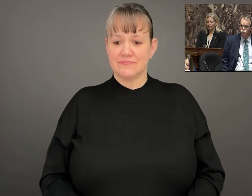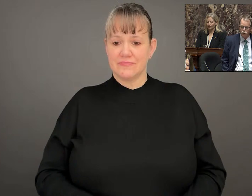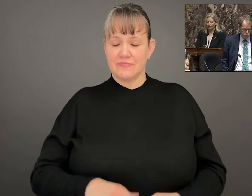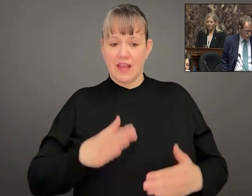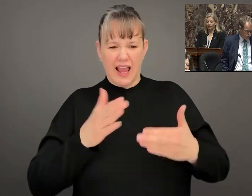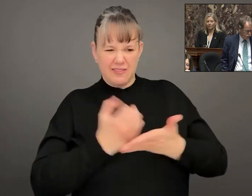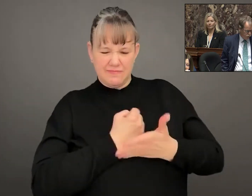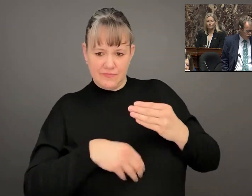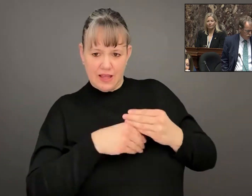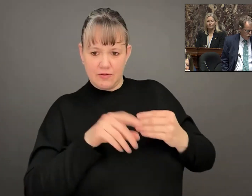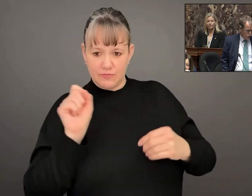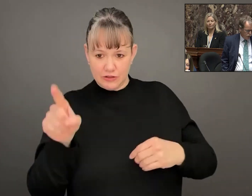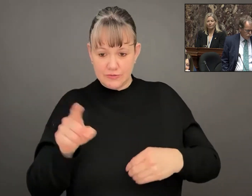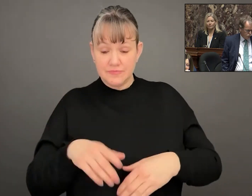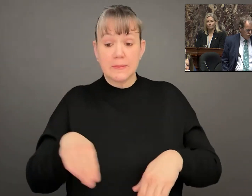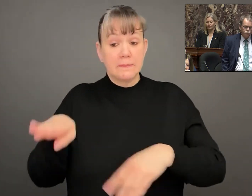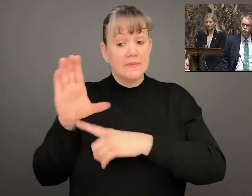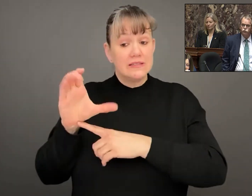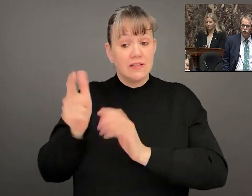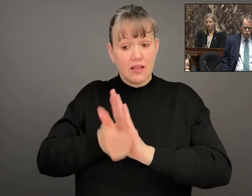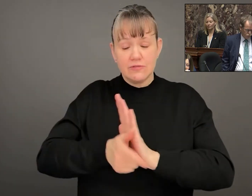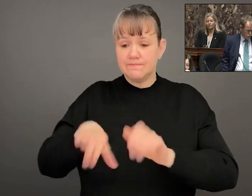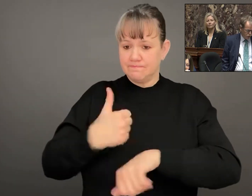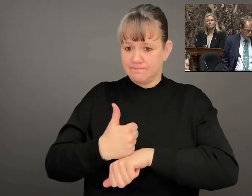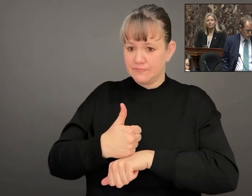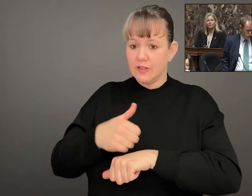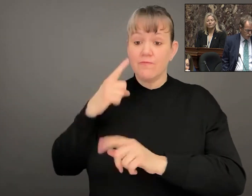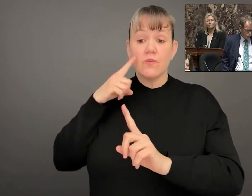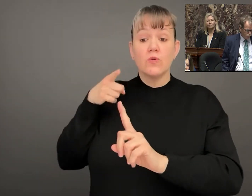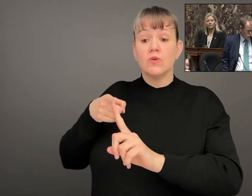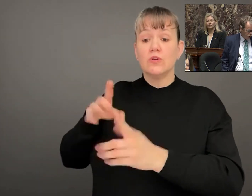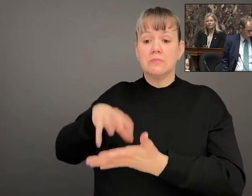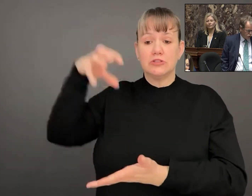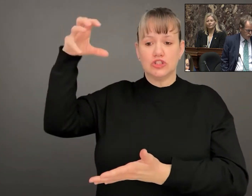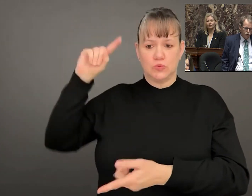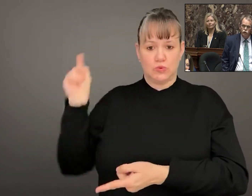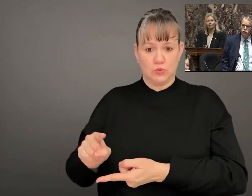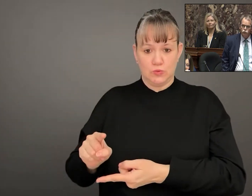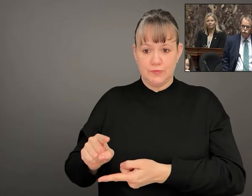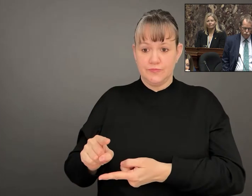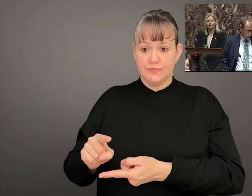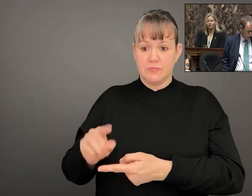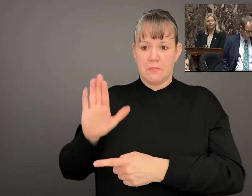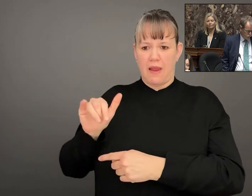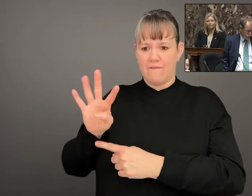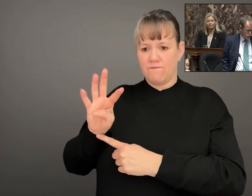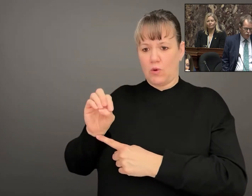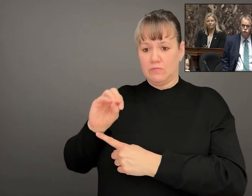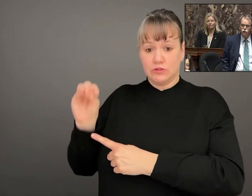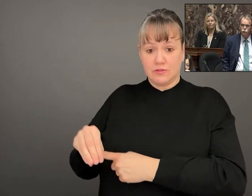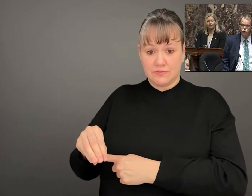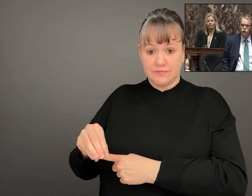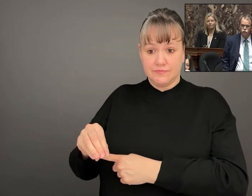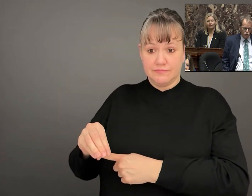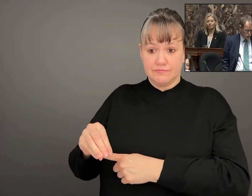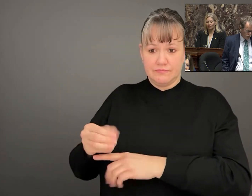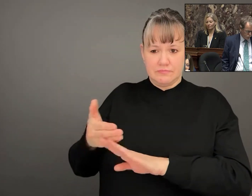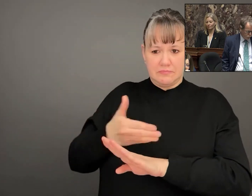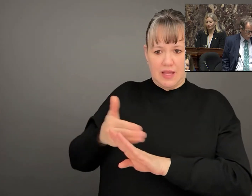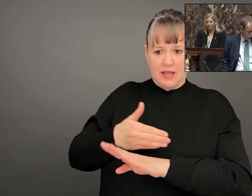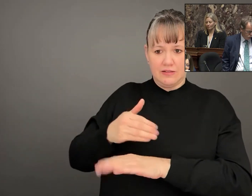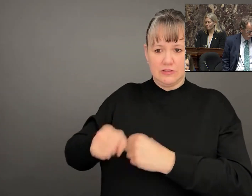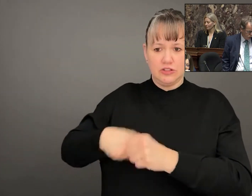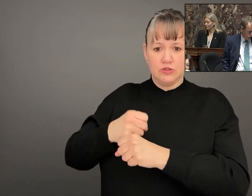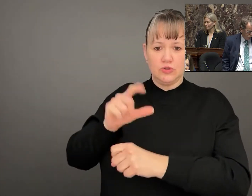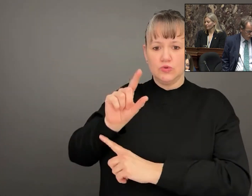by 2030. About 10% of the planned emissions reduction was to be from increasing the price on